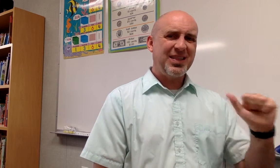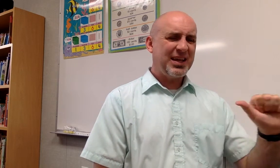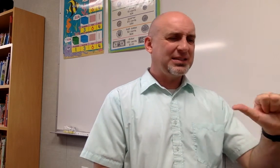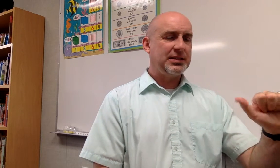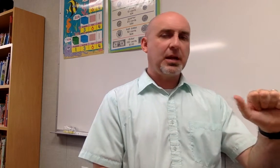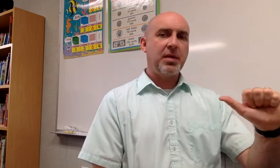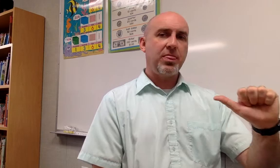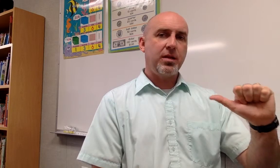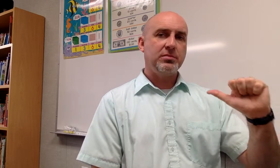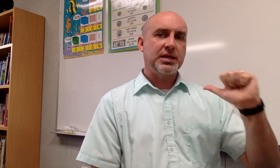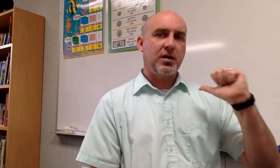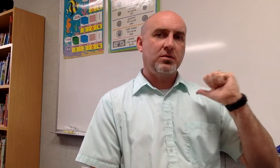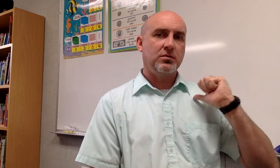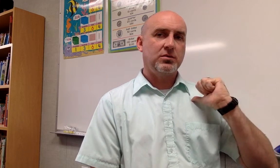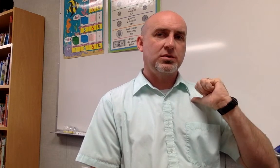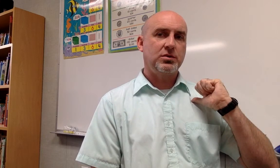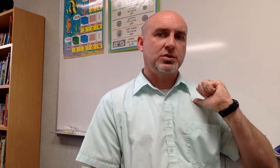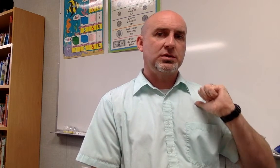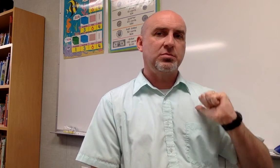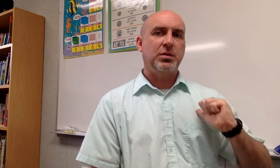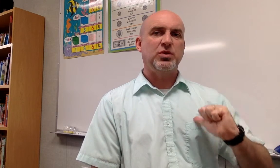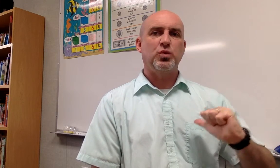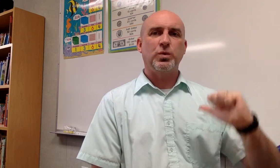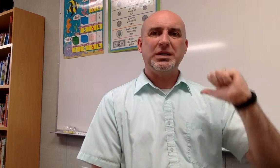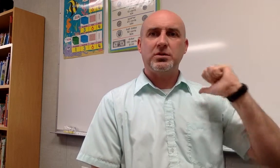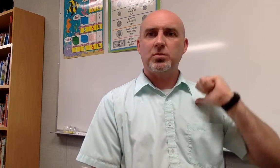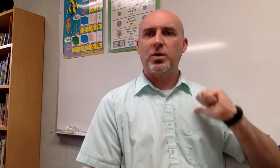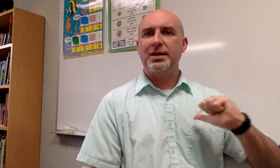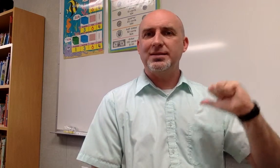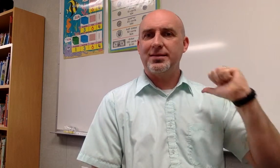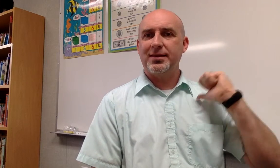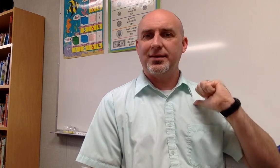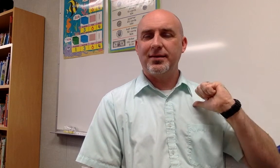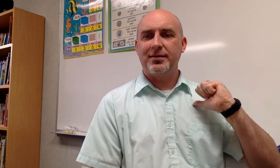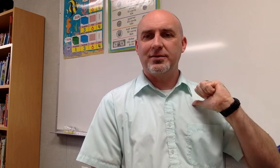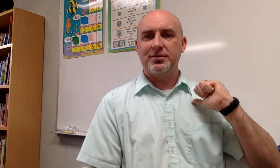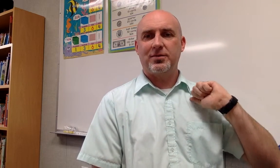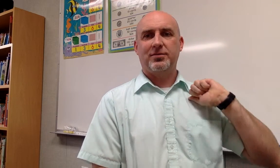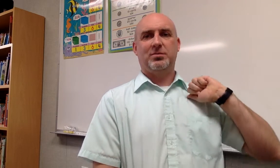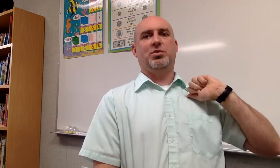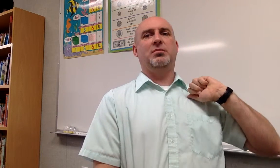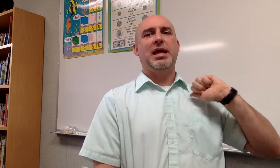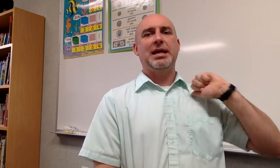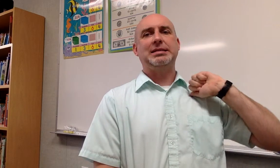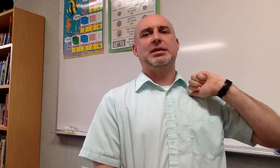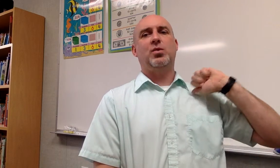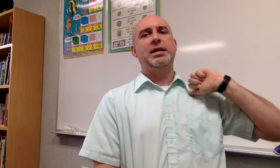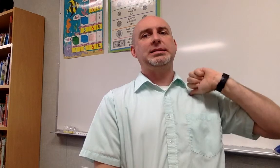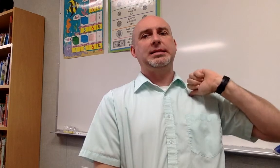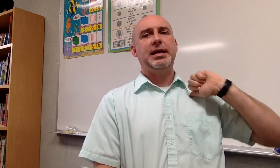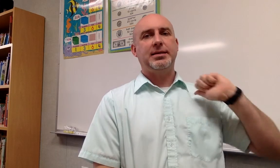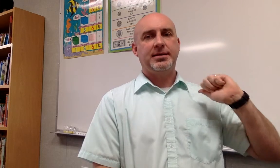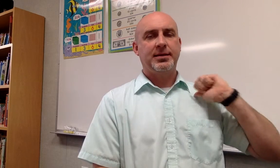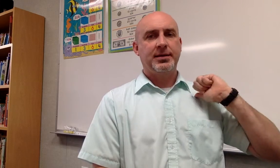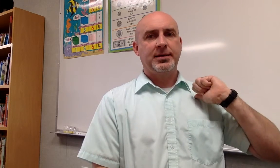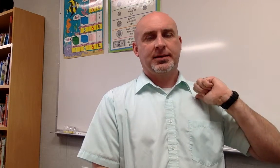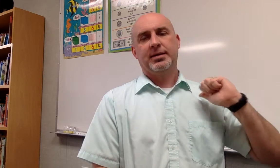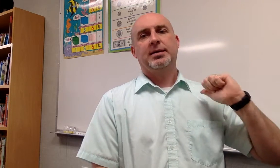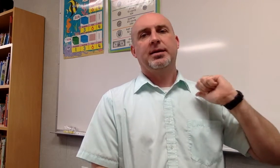I stick my thumbs out just to be able to reach more easily, so I don't have to bring my hands in quite as tight. I think if